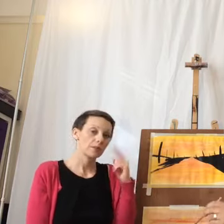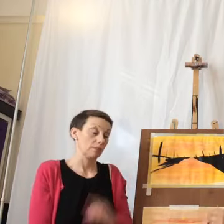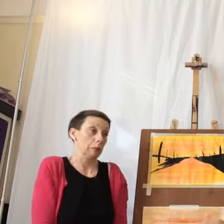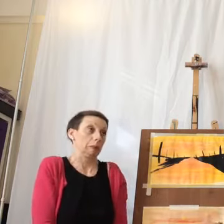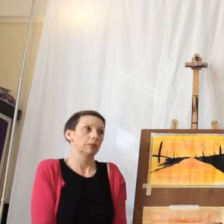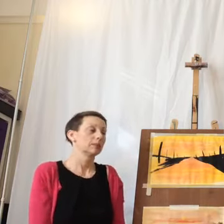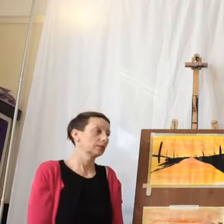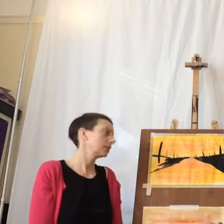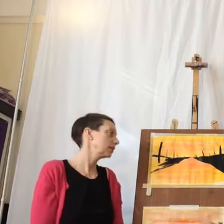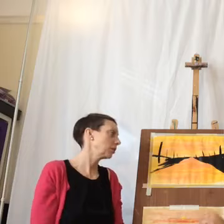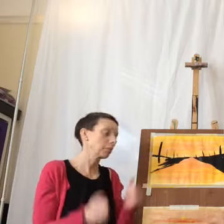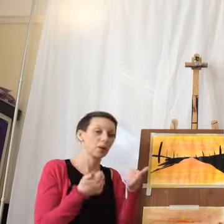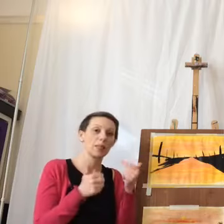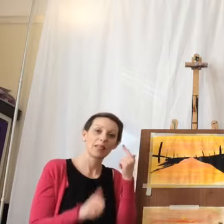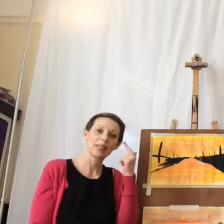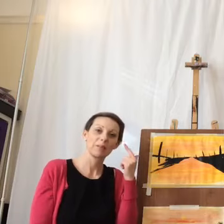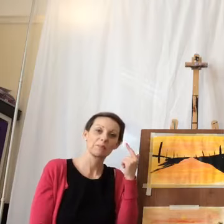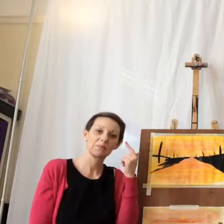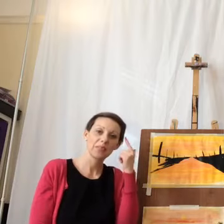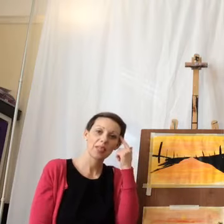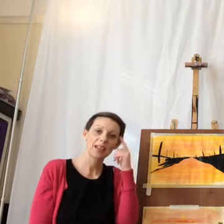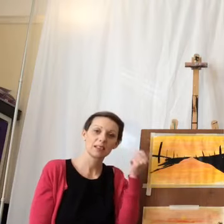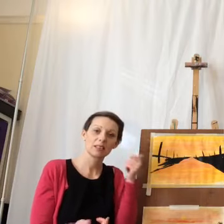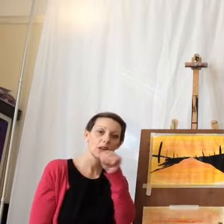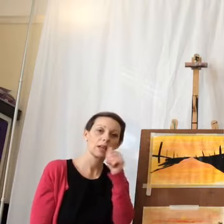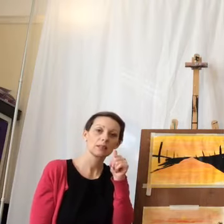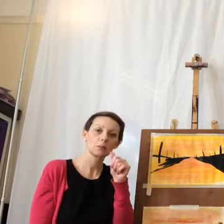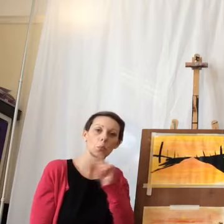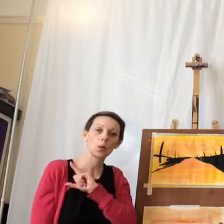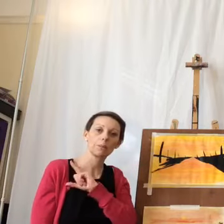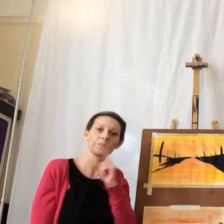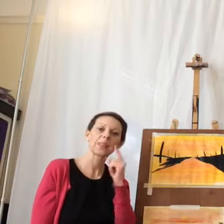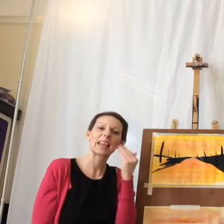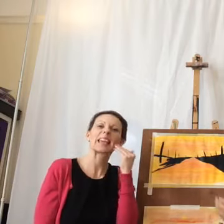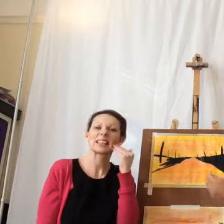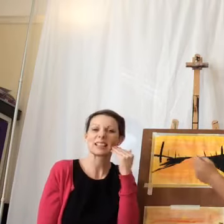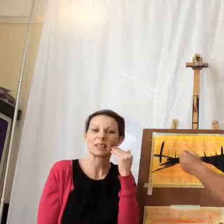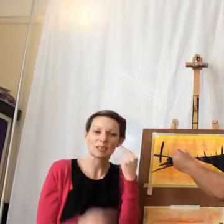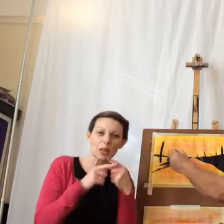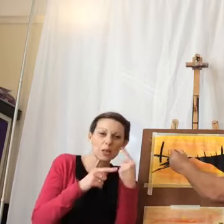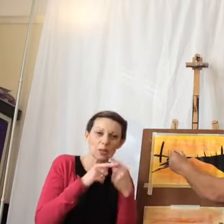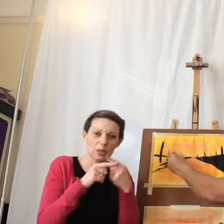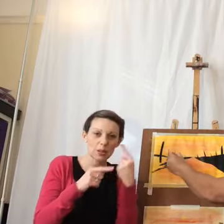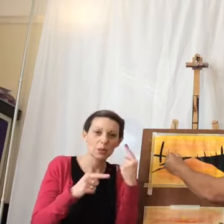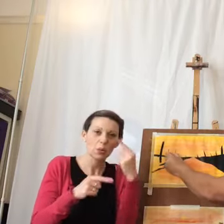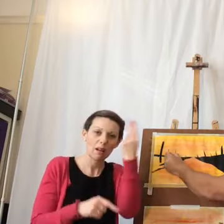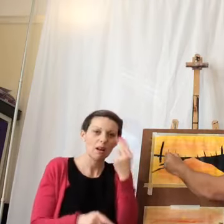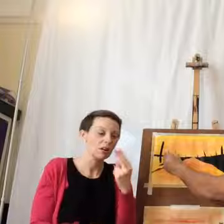thing about these, they're really quick as well. You can do it in a half hour quite easily.